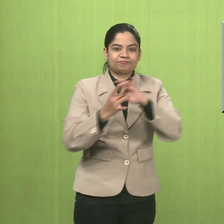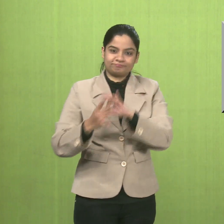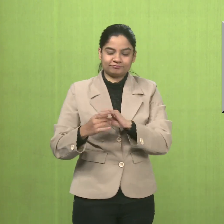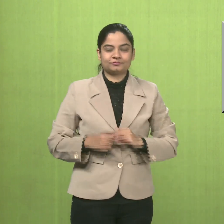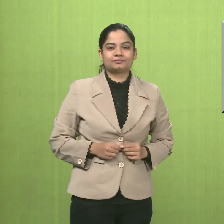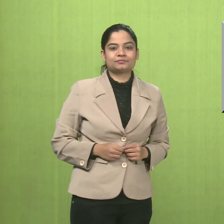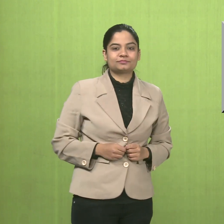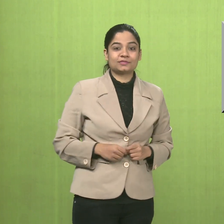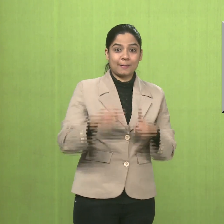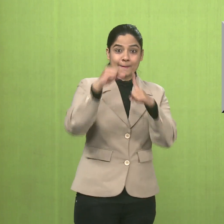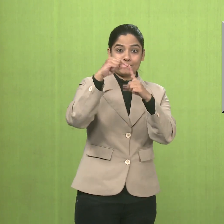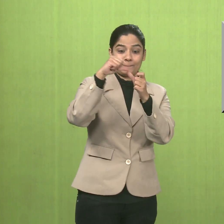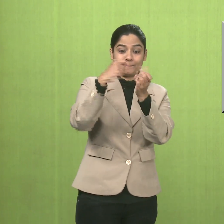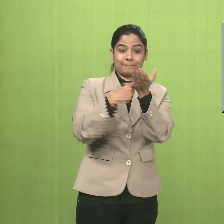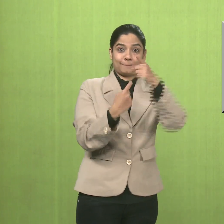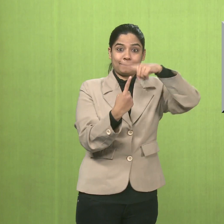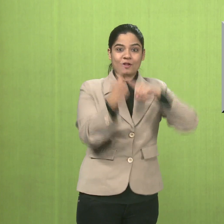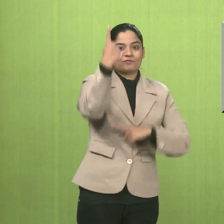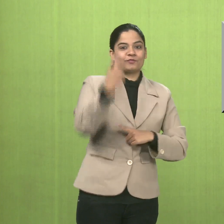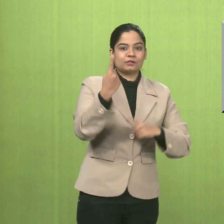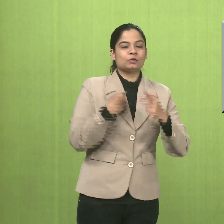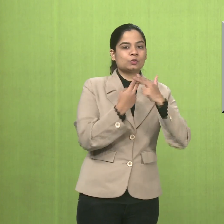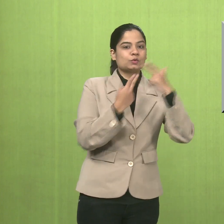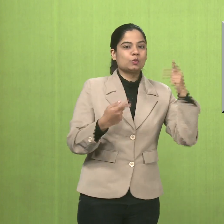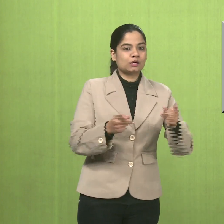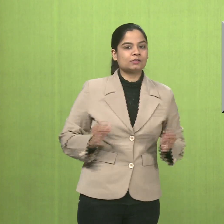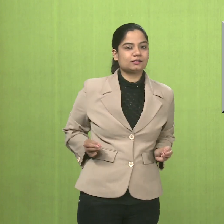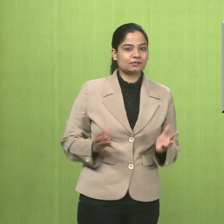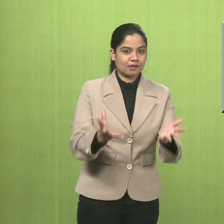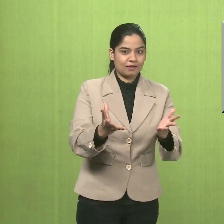let's begin the chapter in part 1. Let's begin.